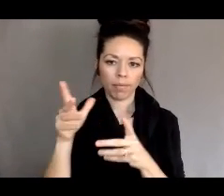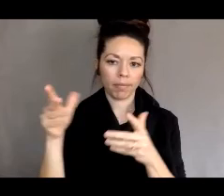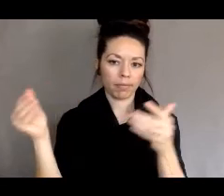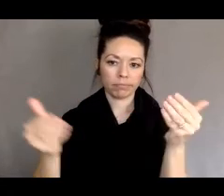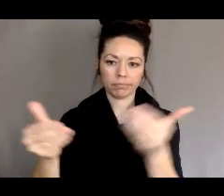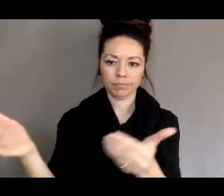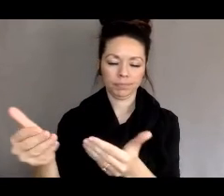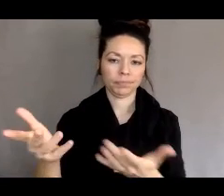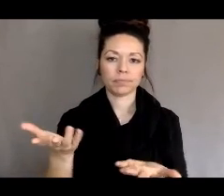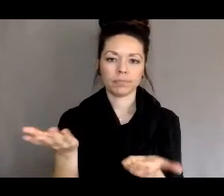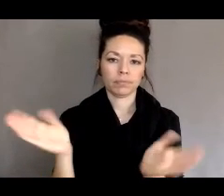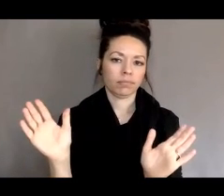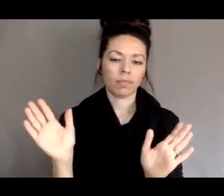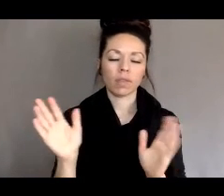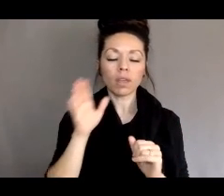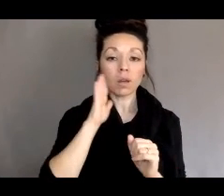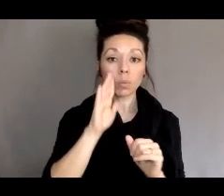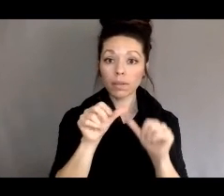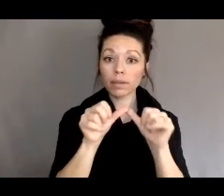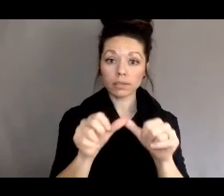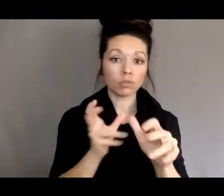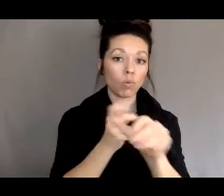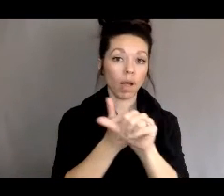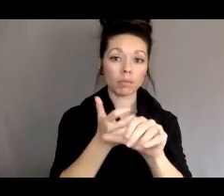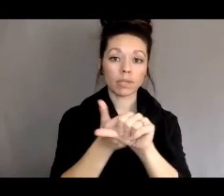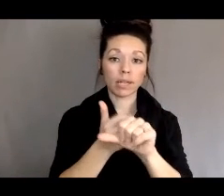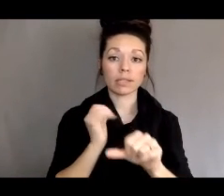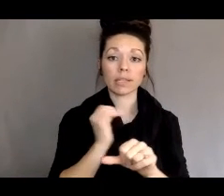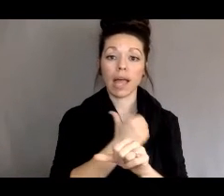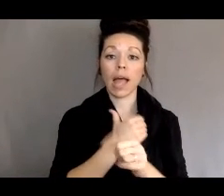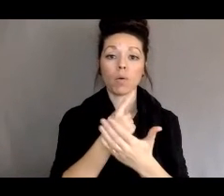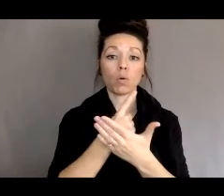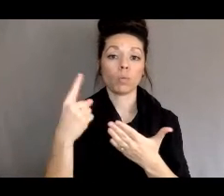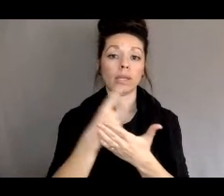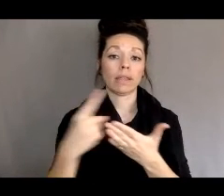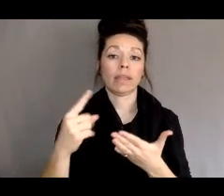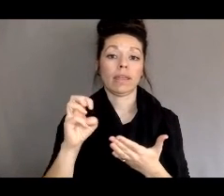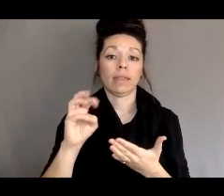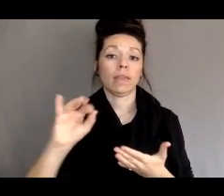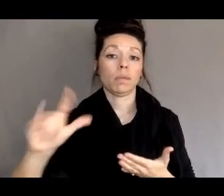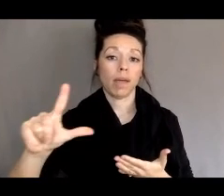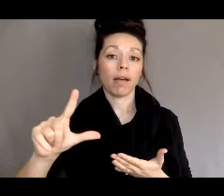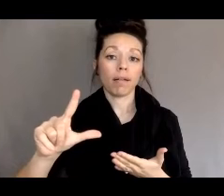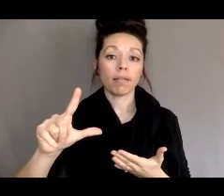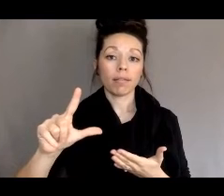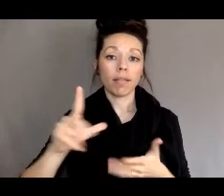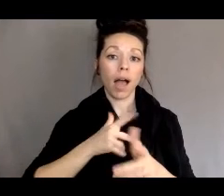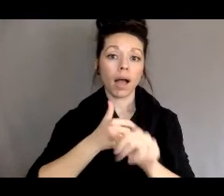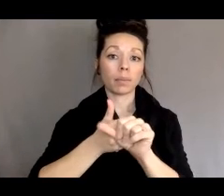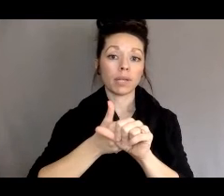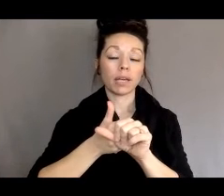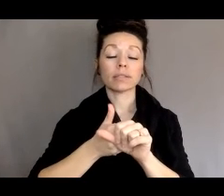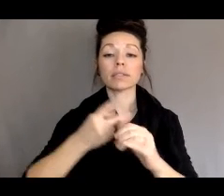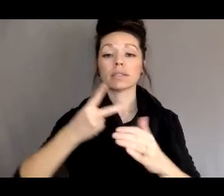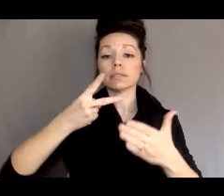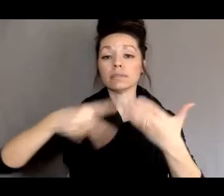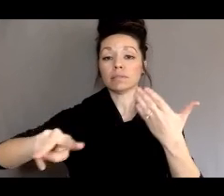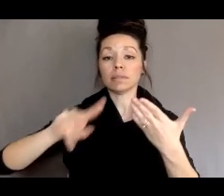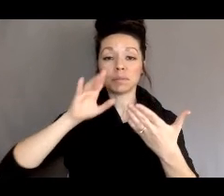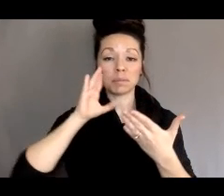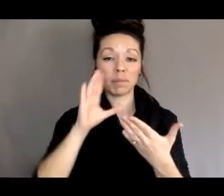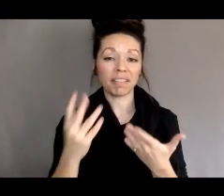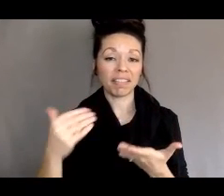continue to provide you the updates in our weekly email updates. And then in a couple of weeks, we'll provide you